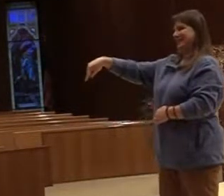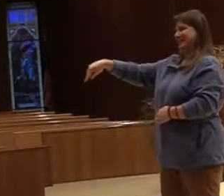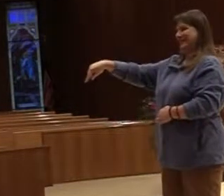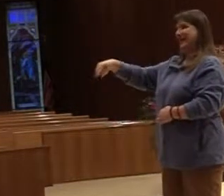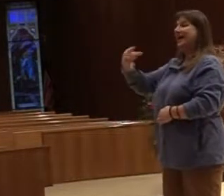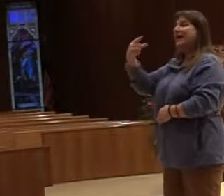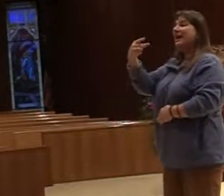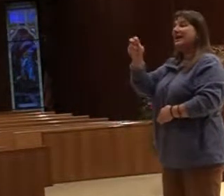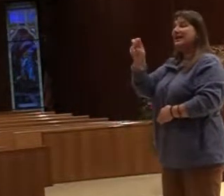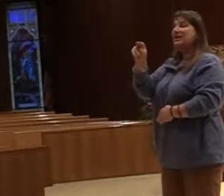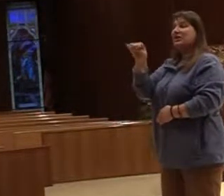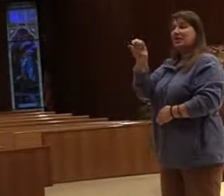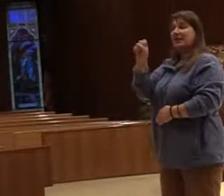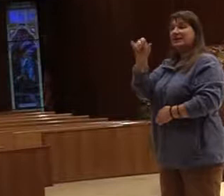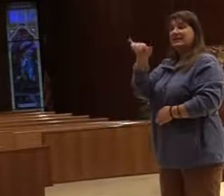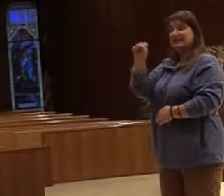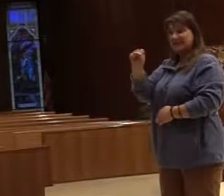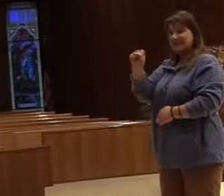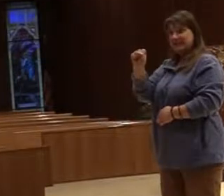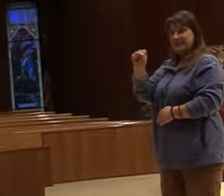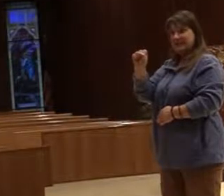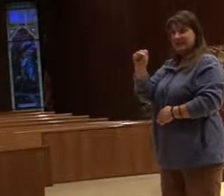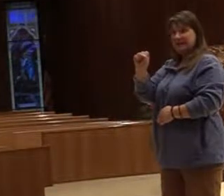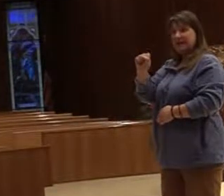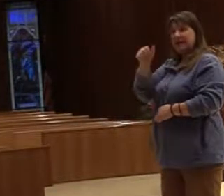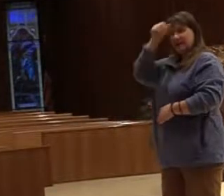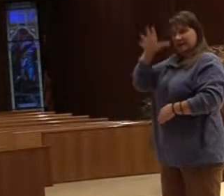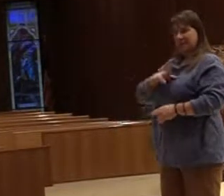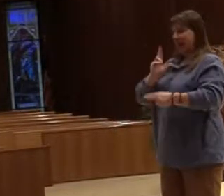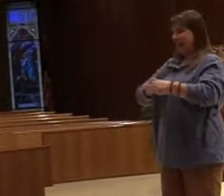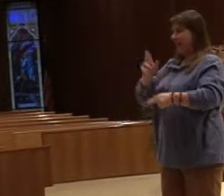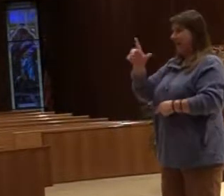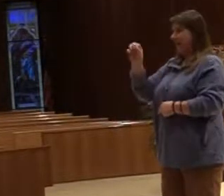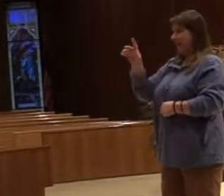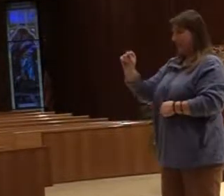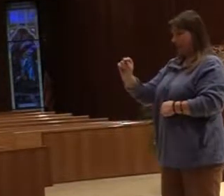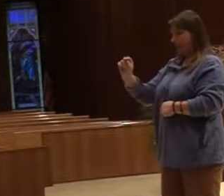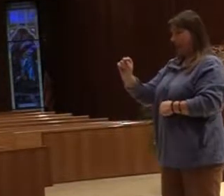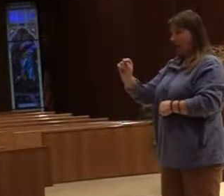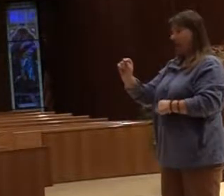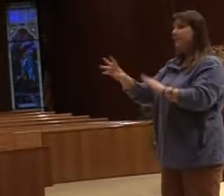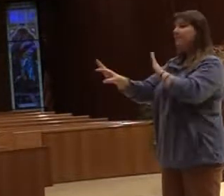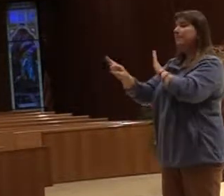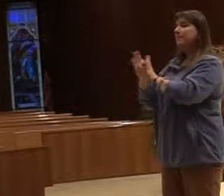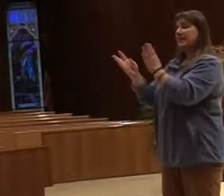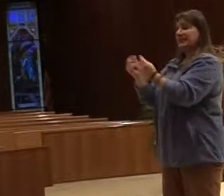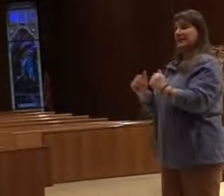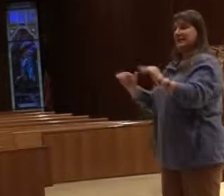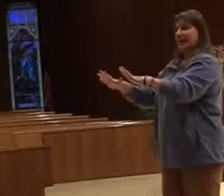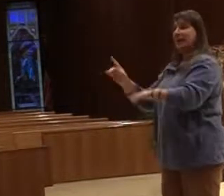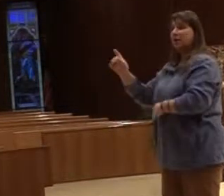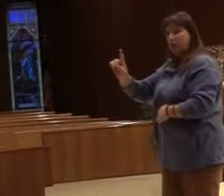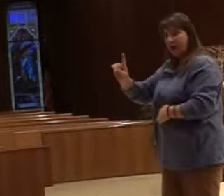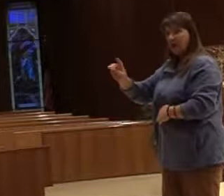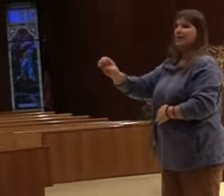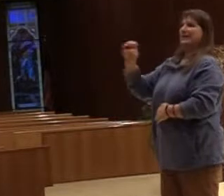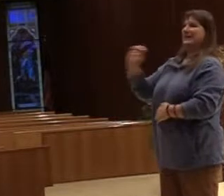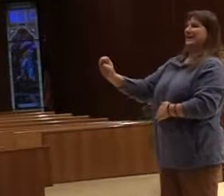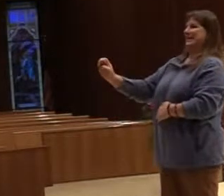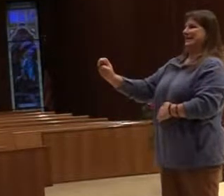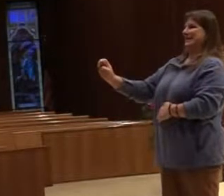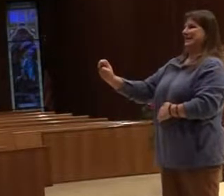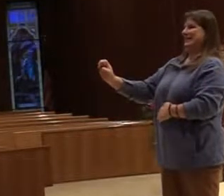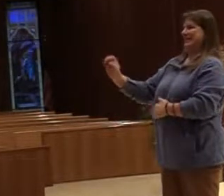Lot chose for himself the Valley of Jordan, and Lot journeyed to the east to go